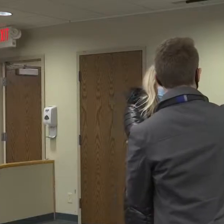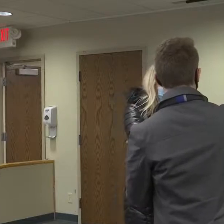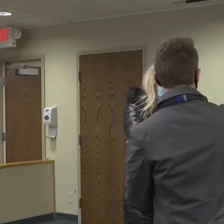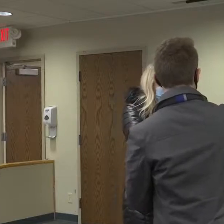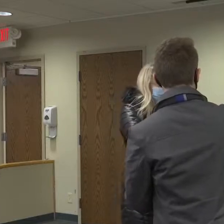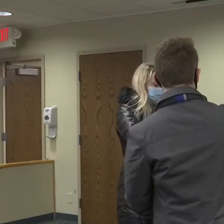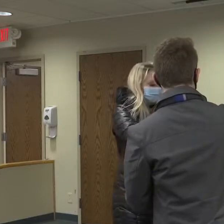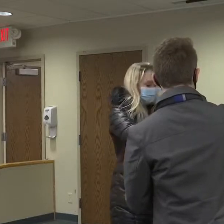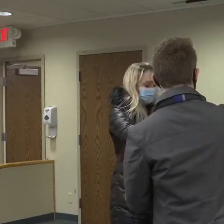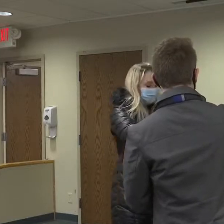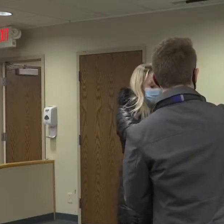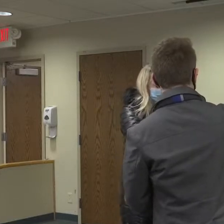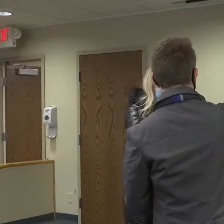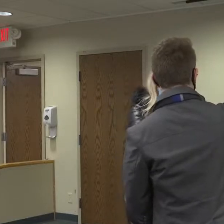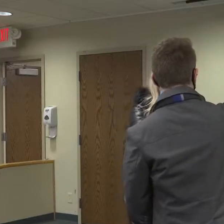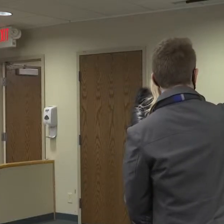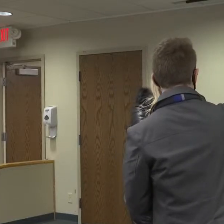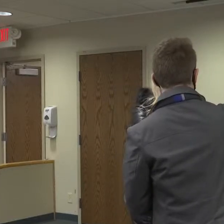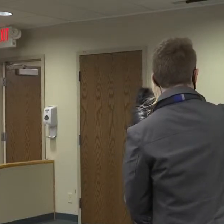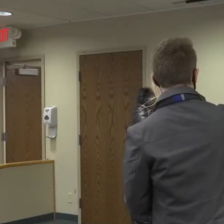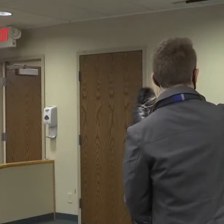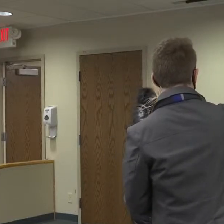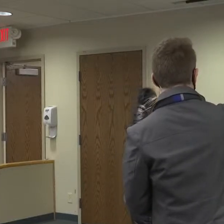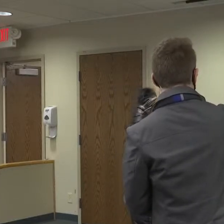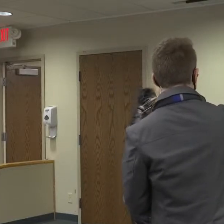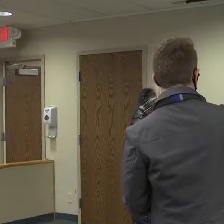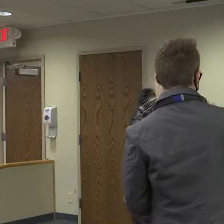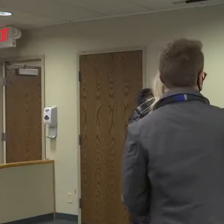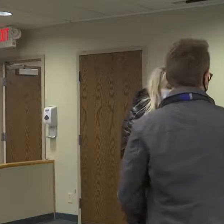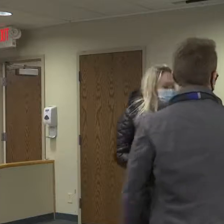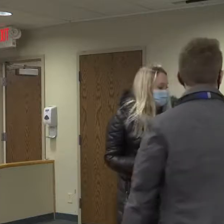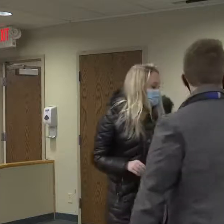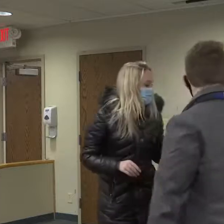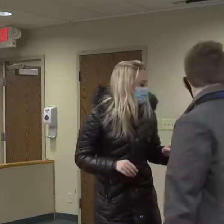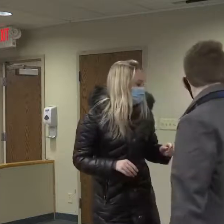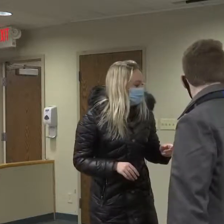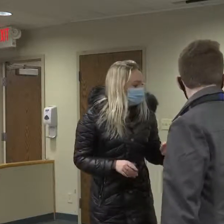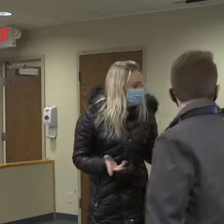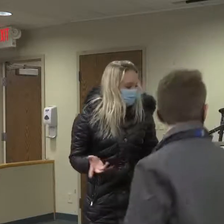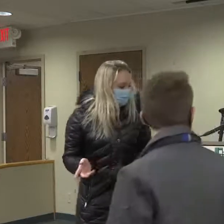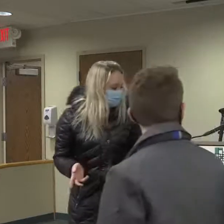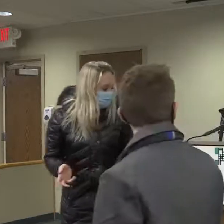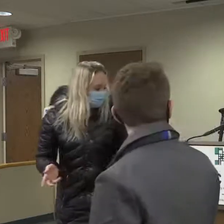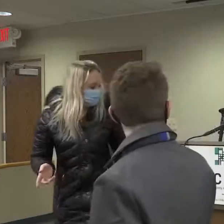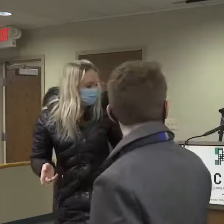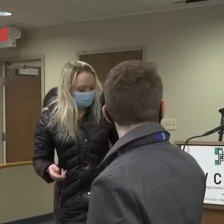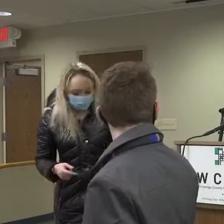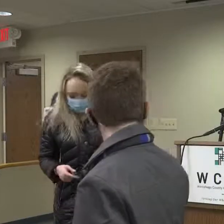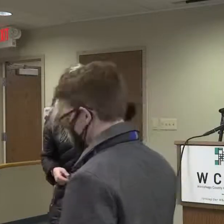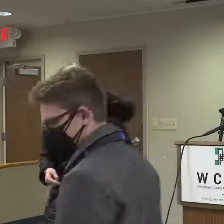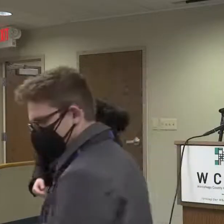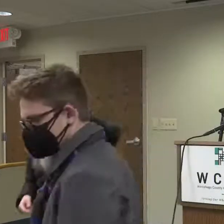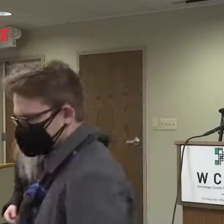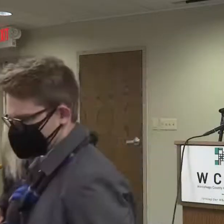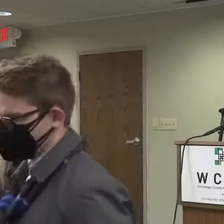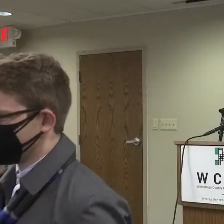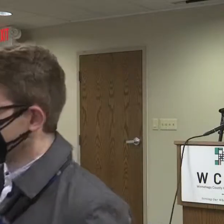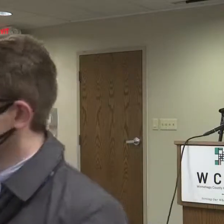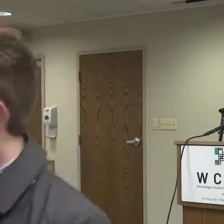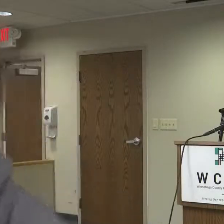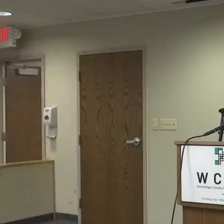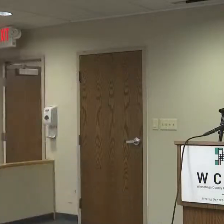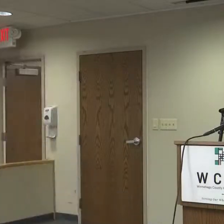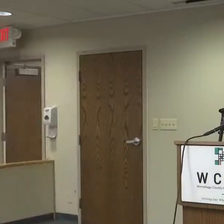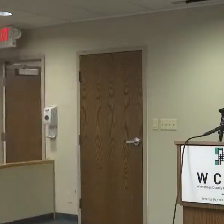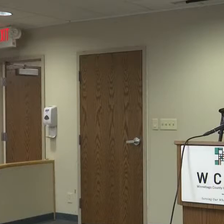perfect. And then it should say, yeah, that stand is heavy, so. Okay. And she likes it too, but. So yeah,